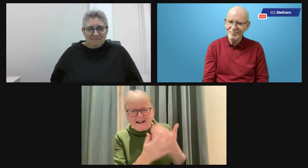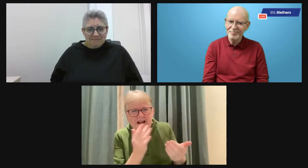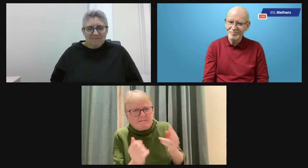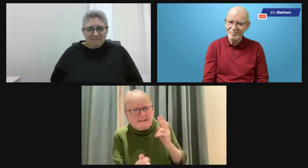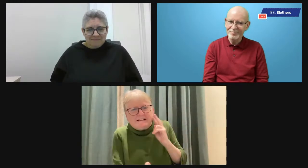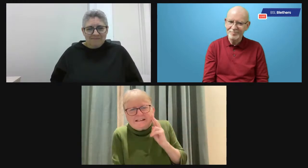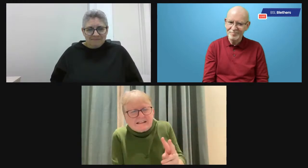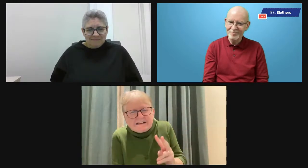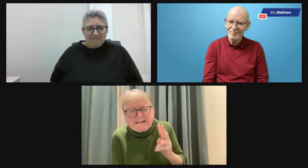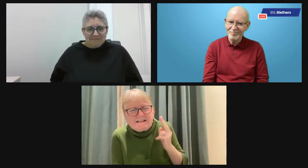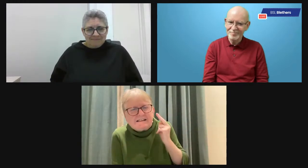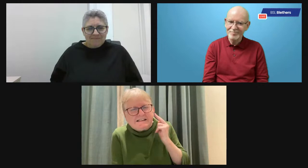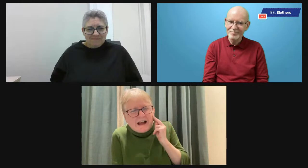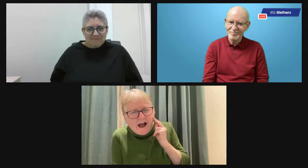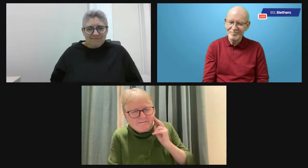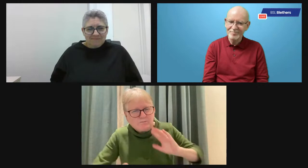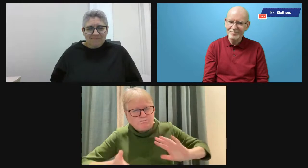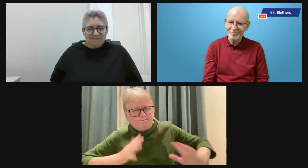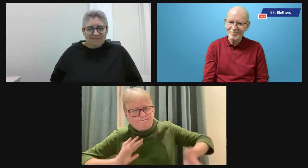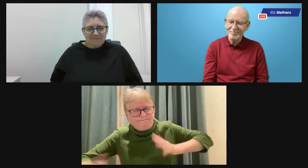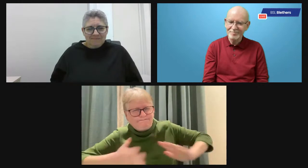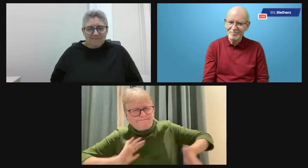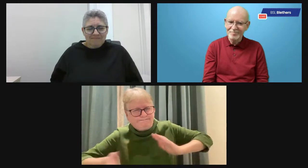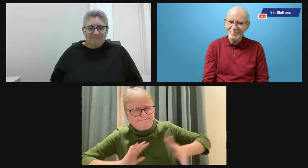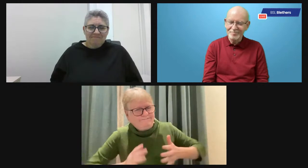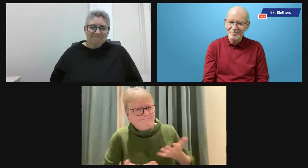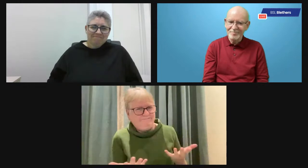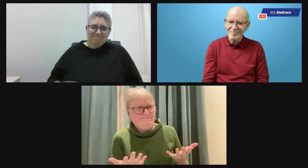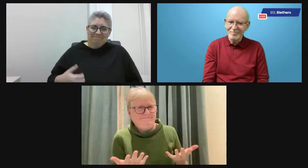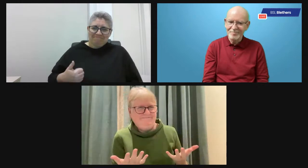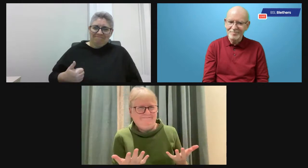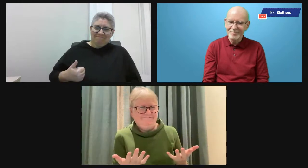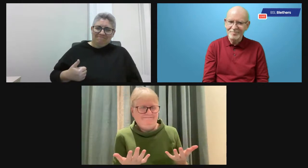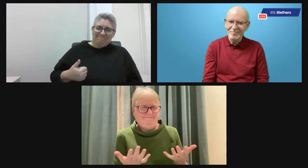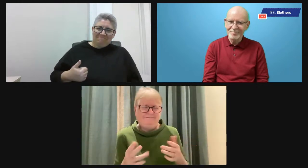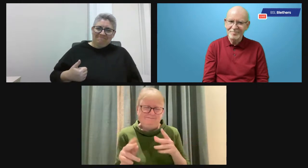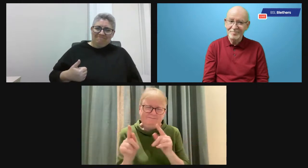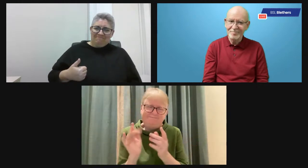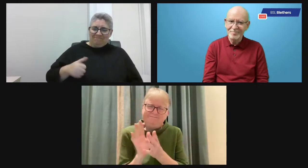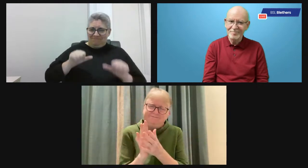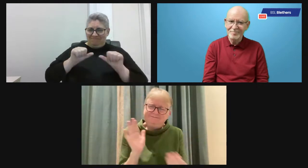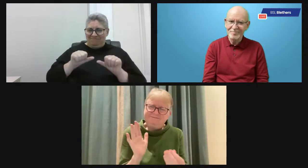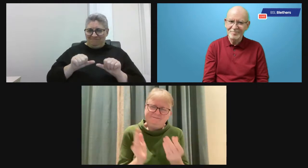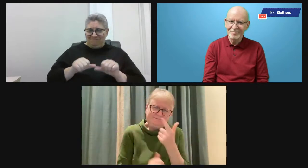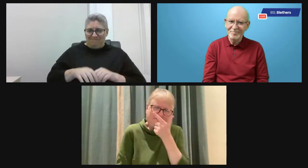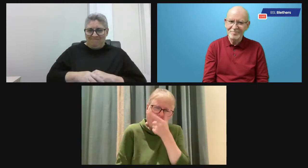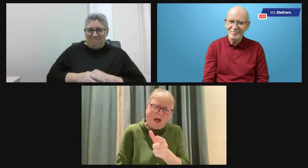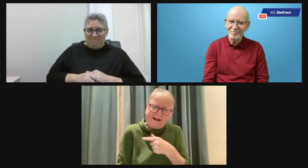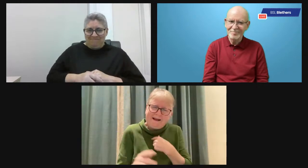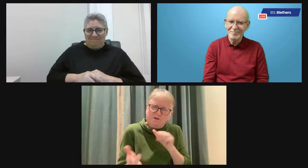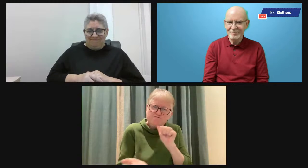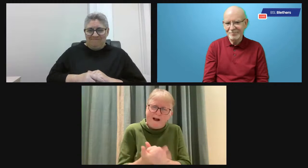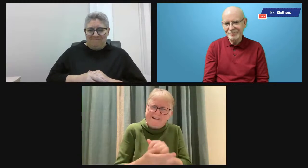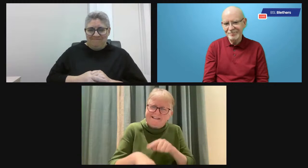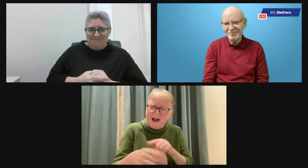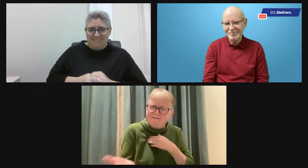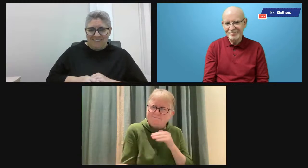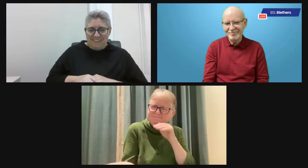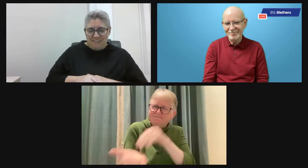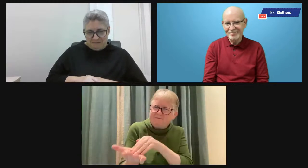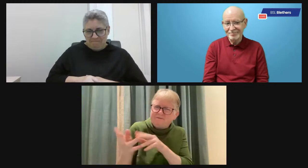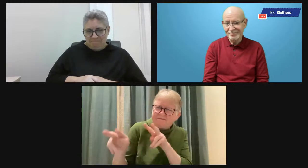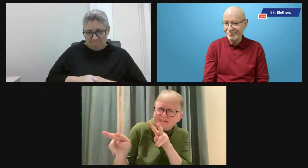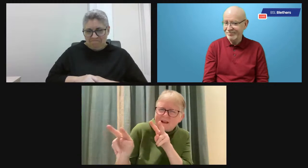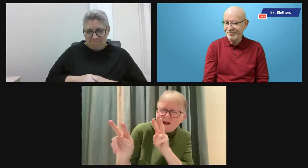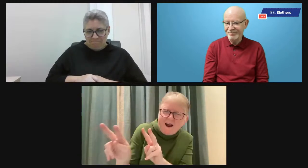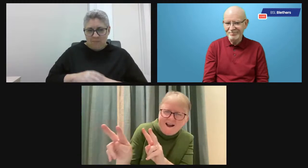novice teacher. These were the great heroes that we looked up to, because you didn't see really fluent BSL users in teaching positions